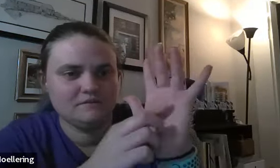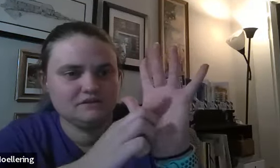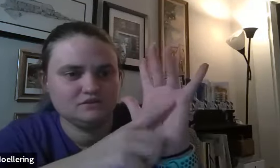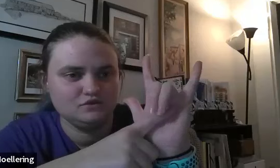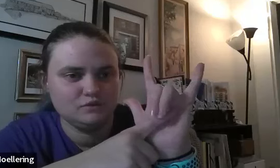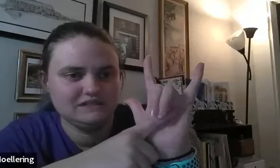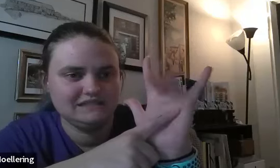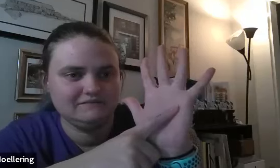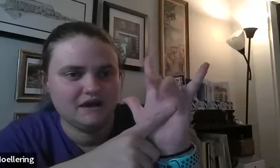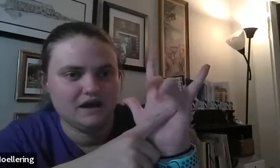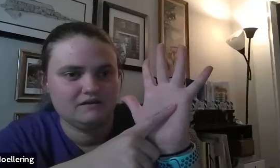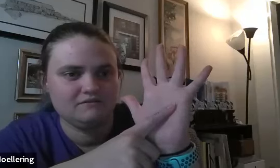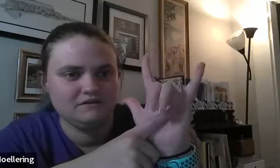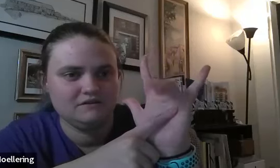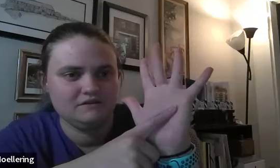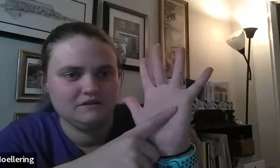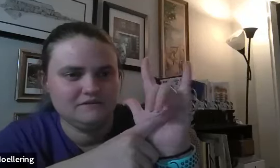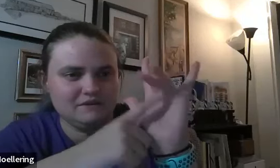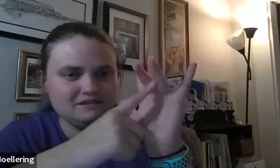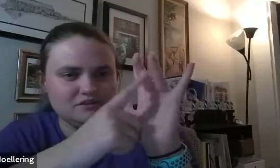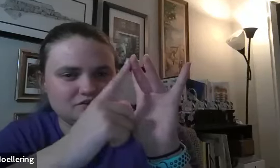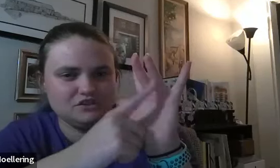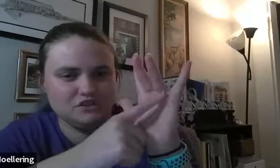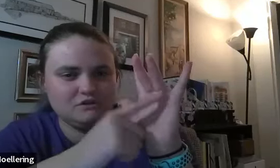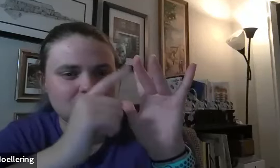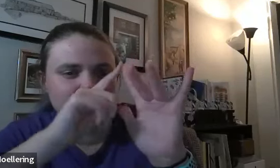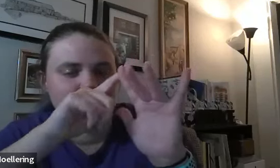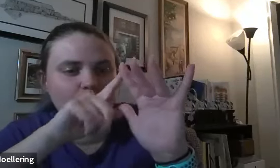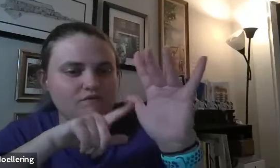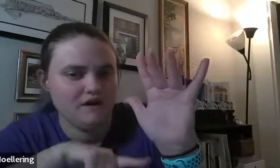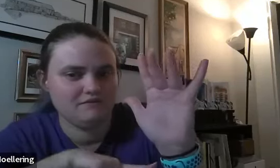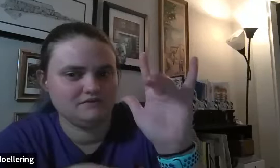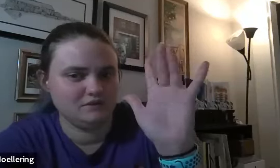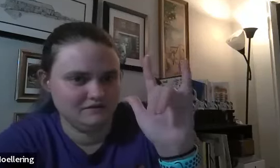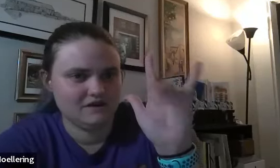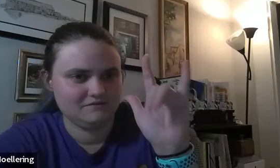down. So 25, if that makes sense. Like there's the 2 here and then the whole 5, 25.